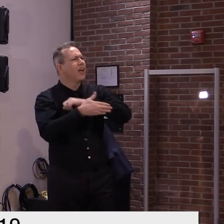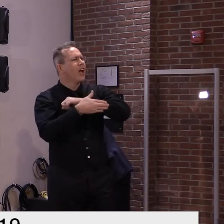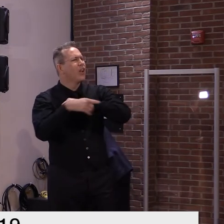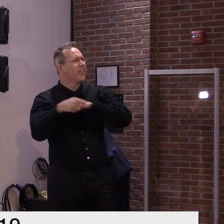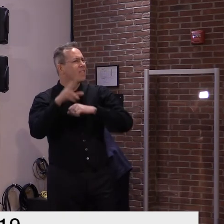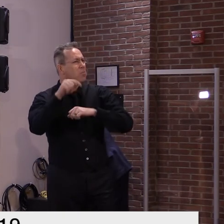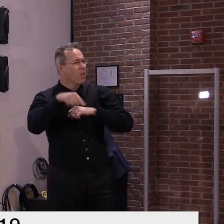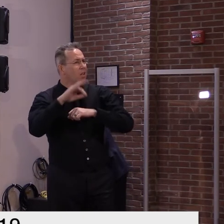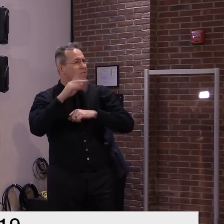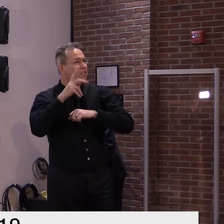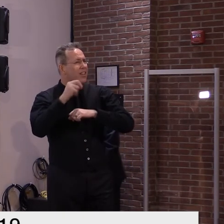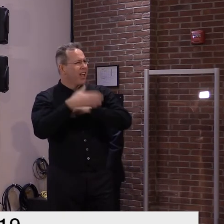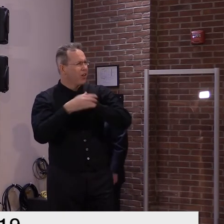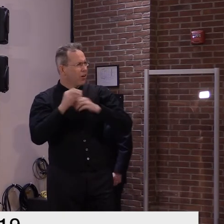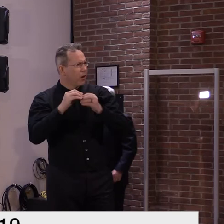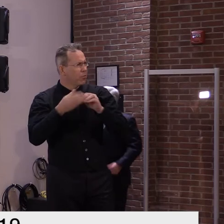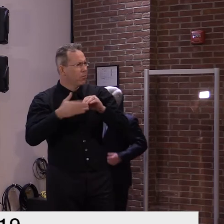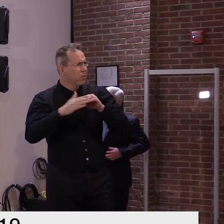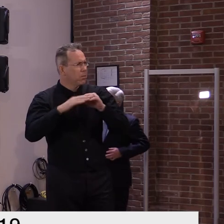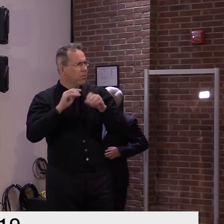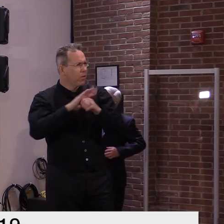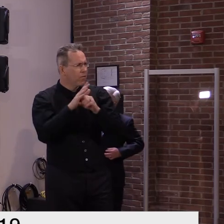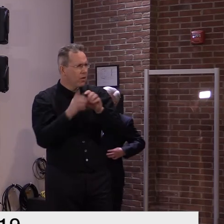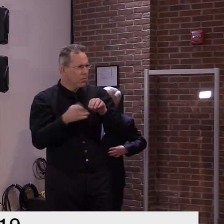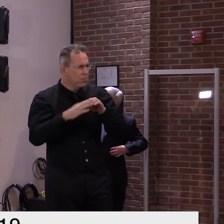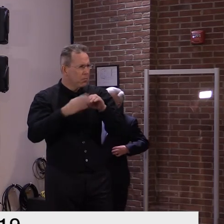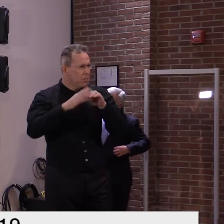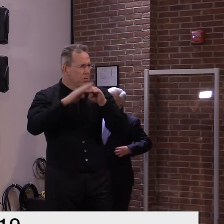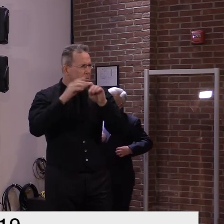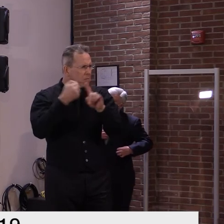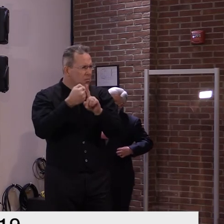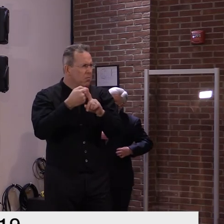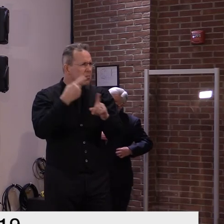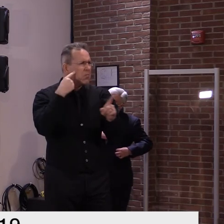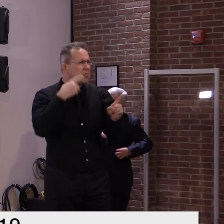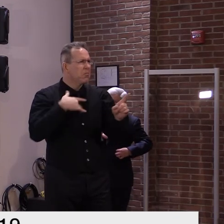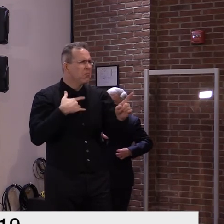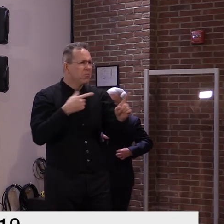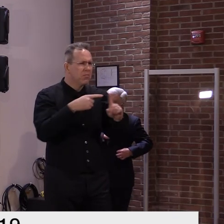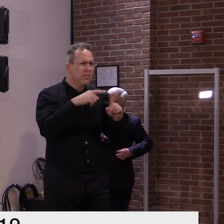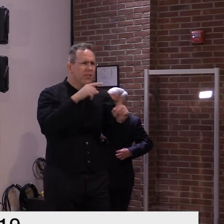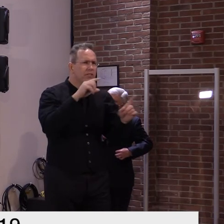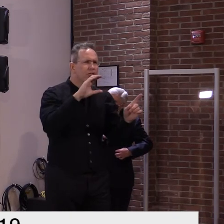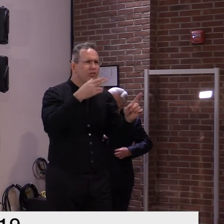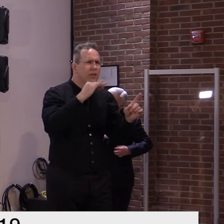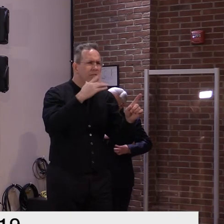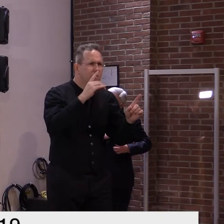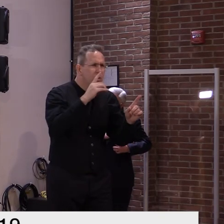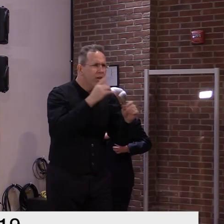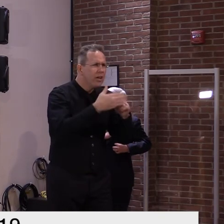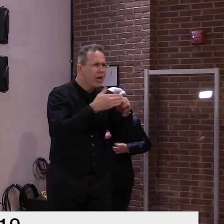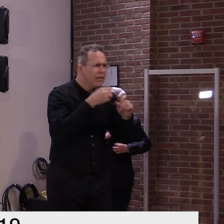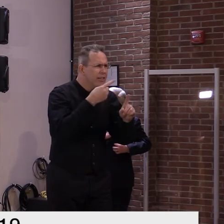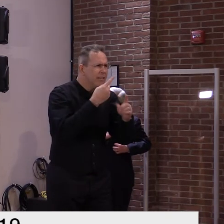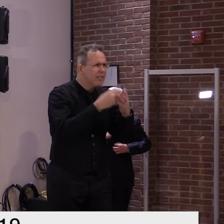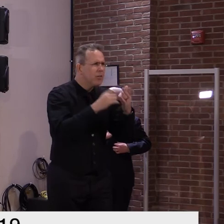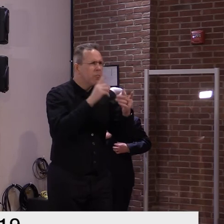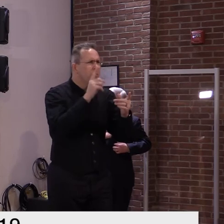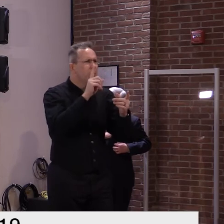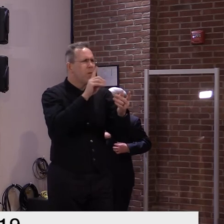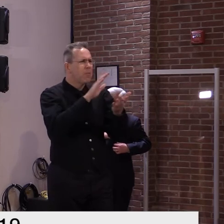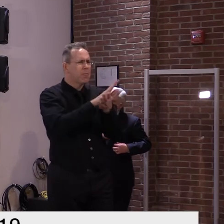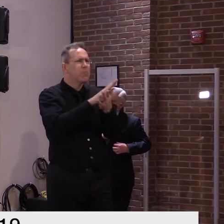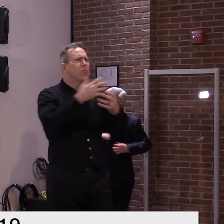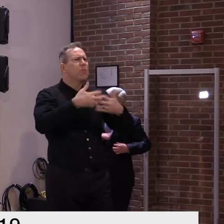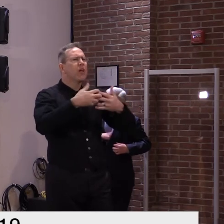in Richford and an outbreak related to a paper mill. What can you